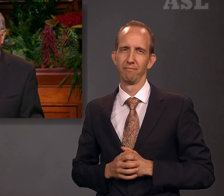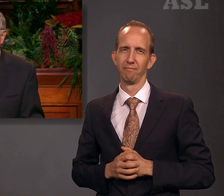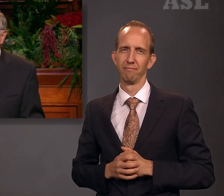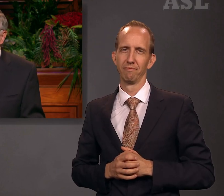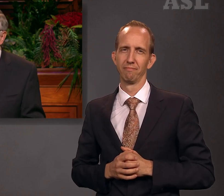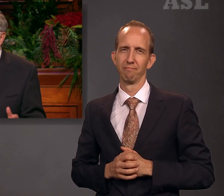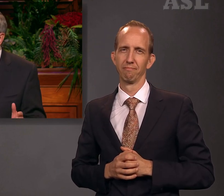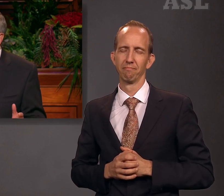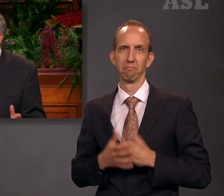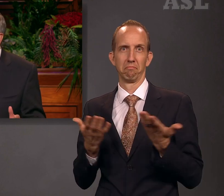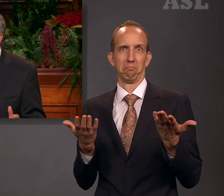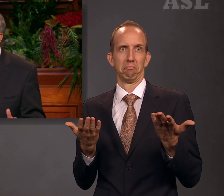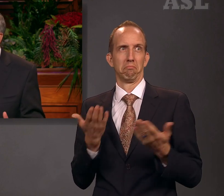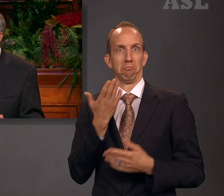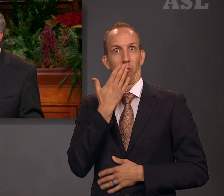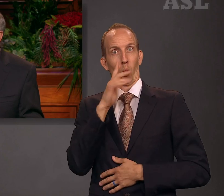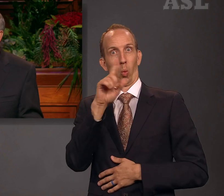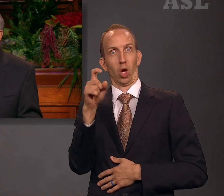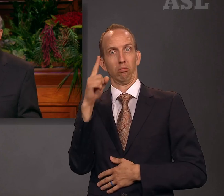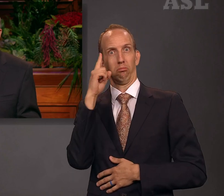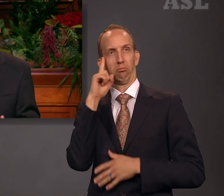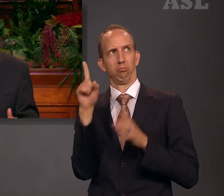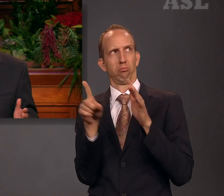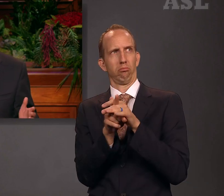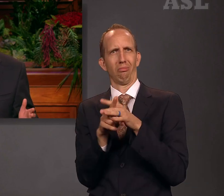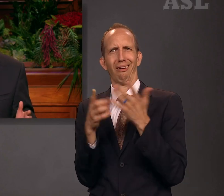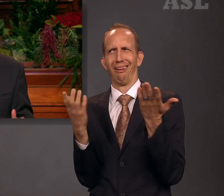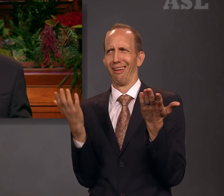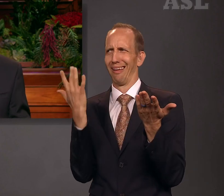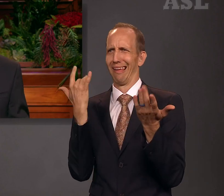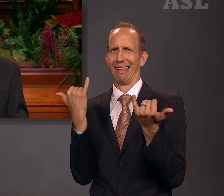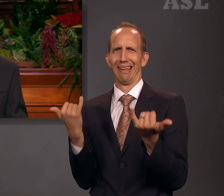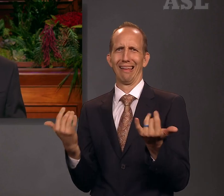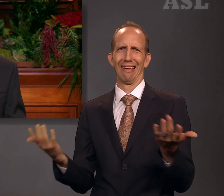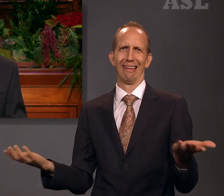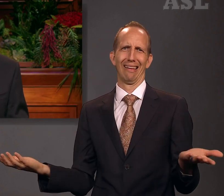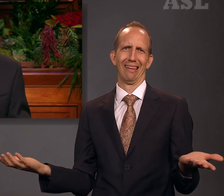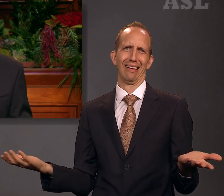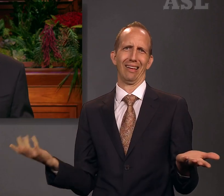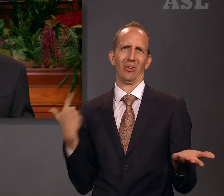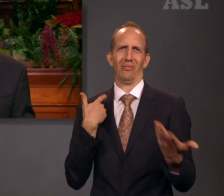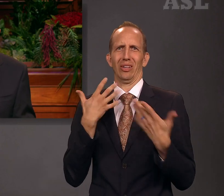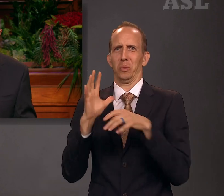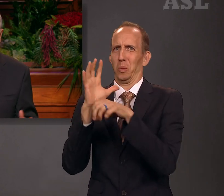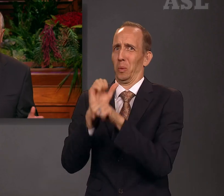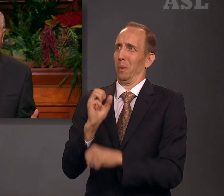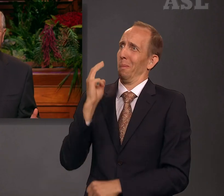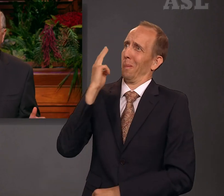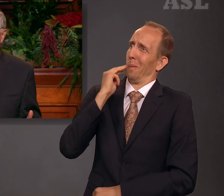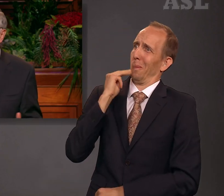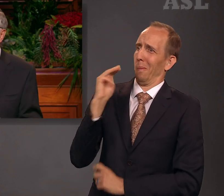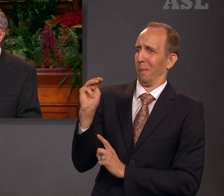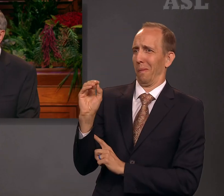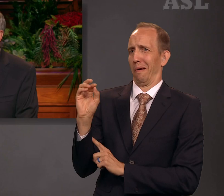A good question surfaced. Why now, when for many decades we had embraced the nickname Mormon,